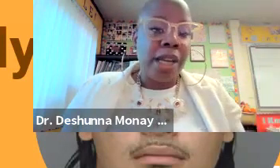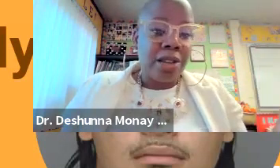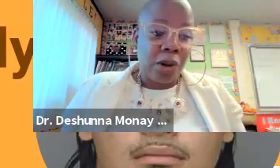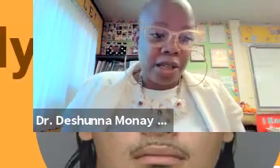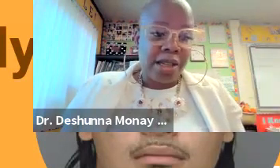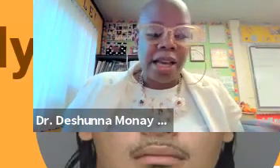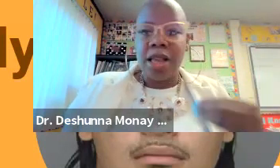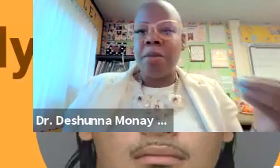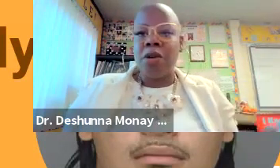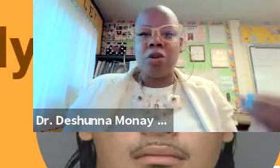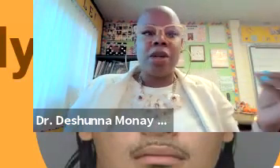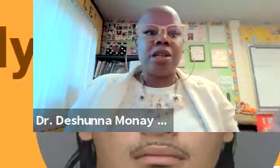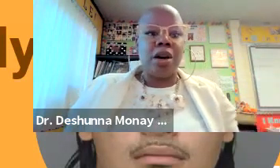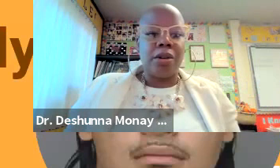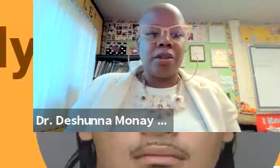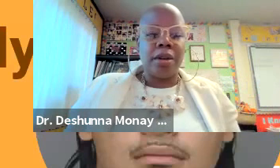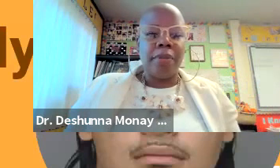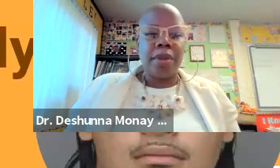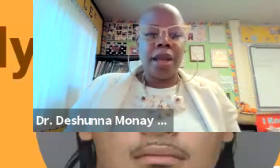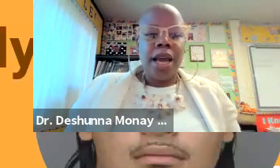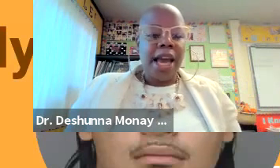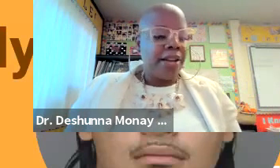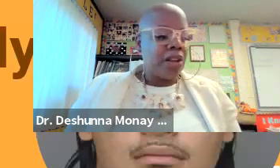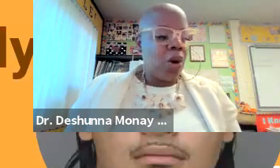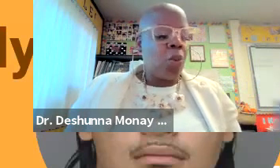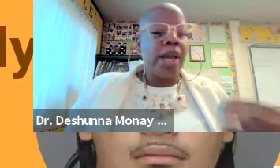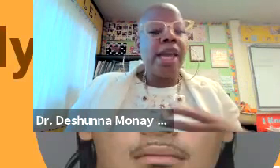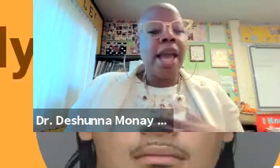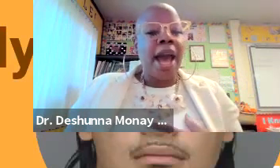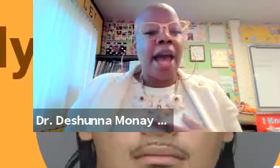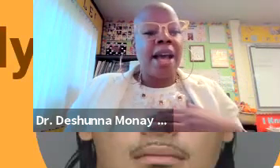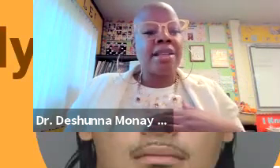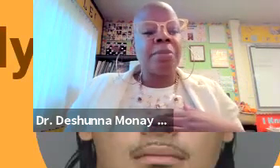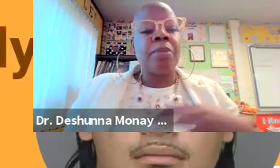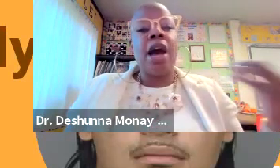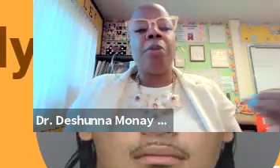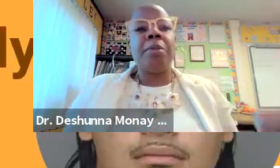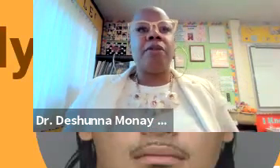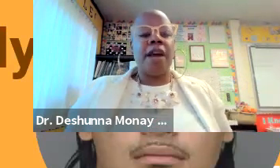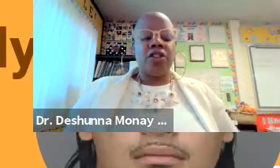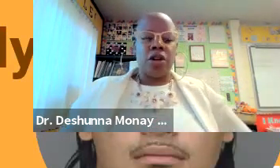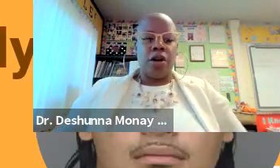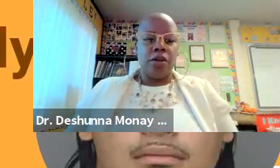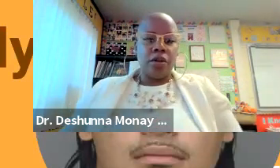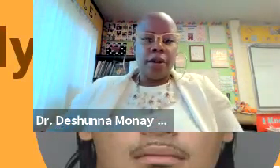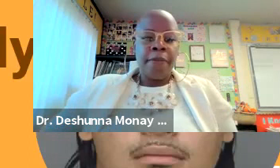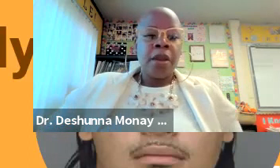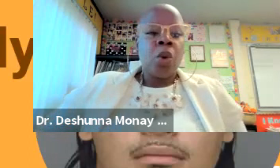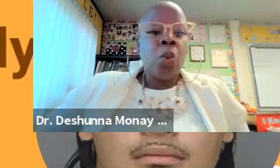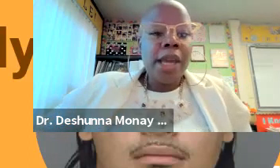most resources and the most results. And so we as helping